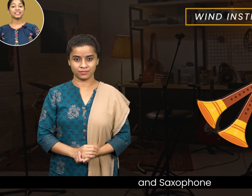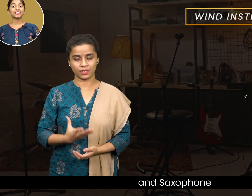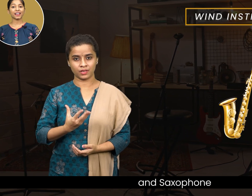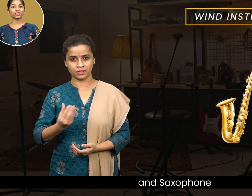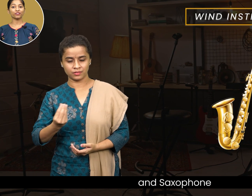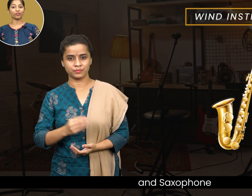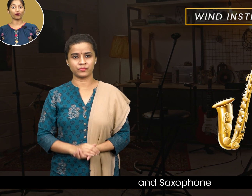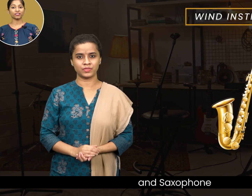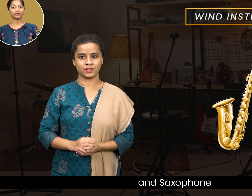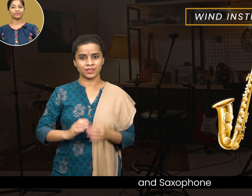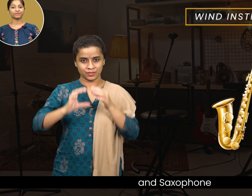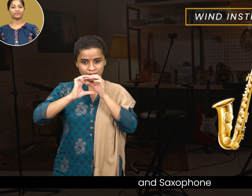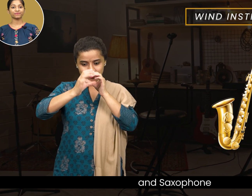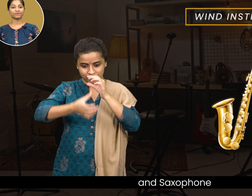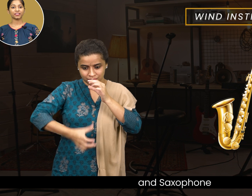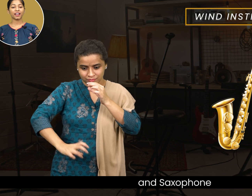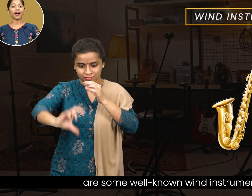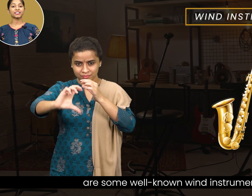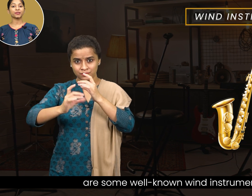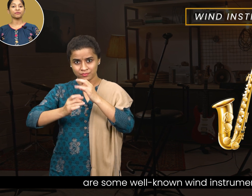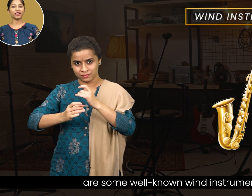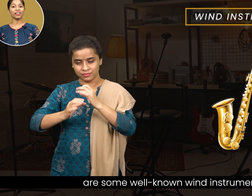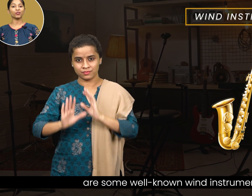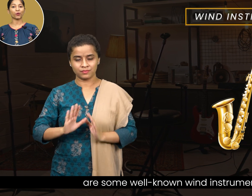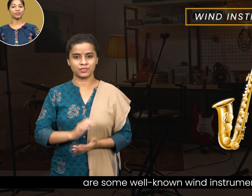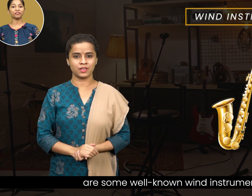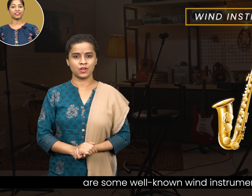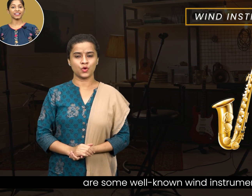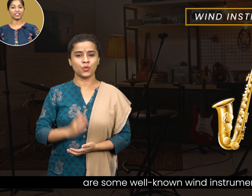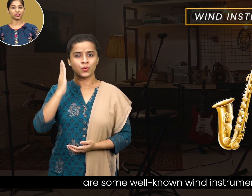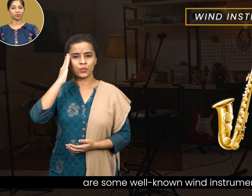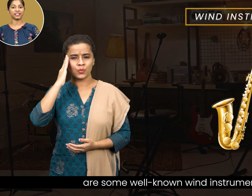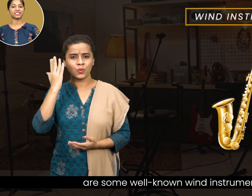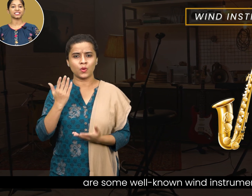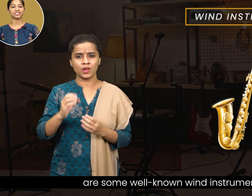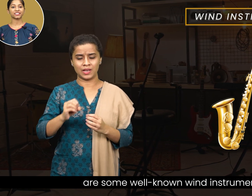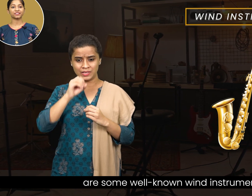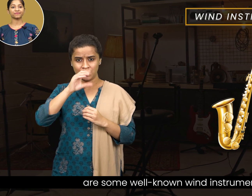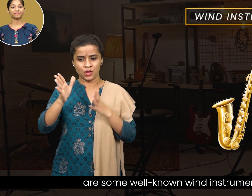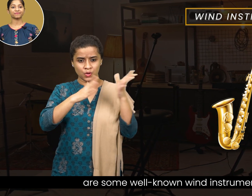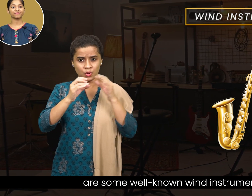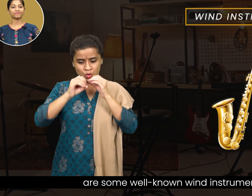and saxophone are some well-known wind instruments.